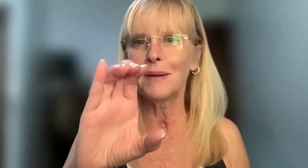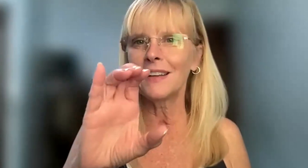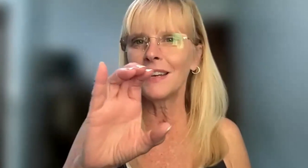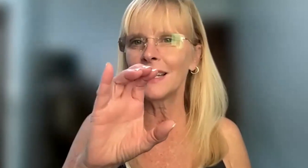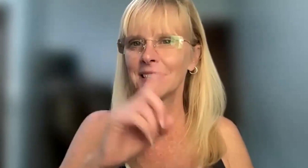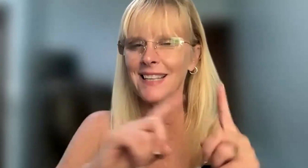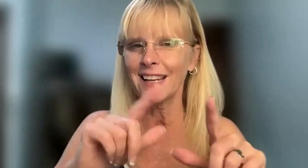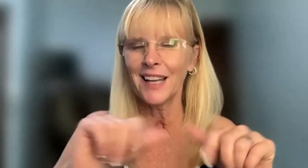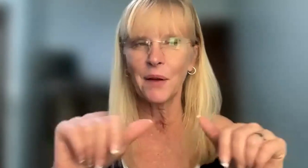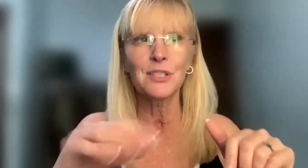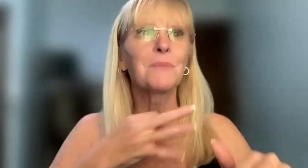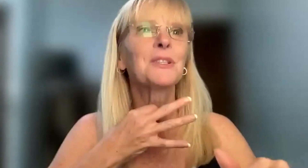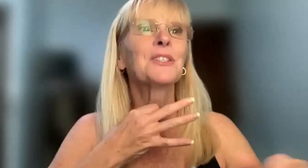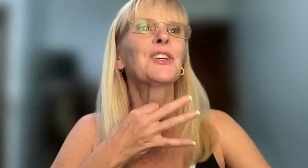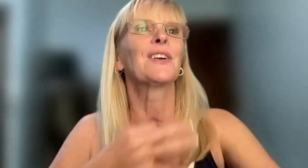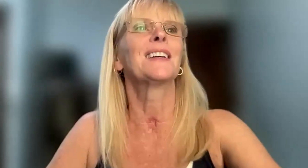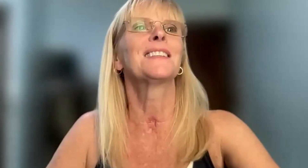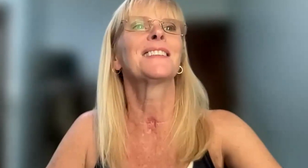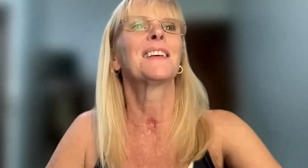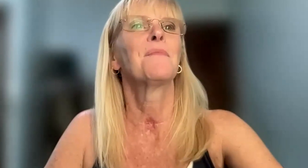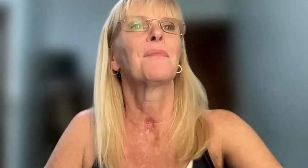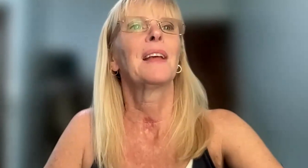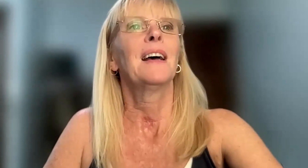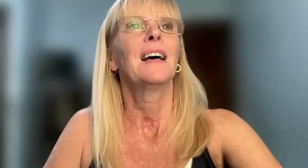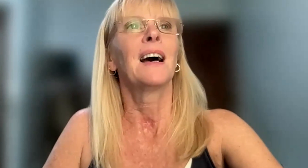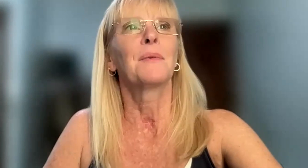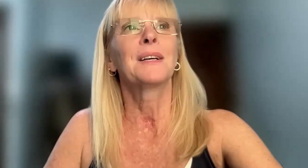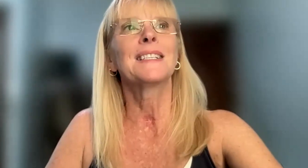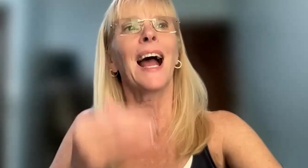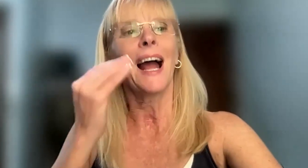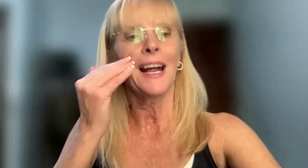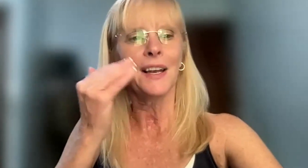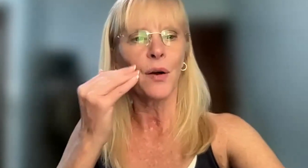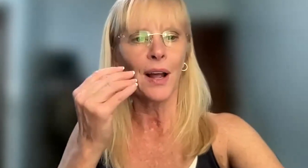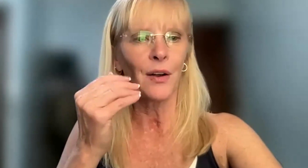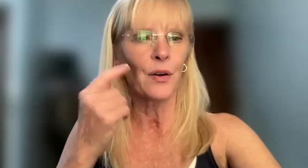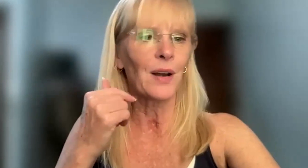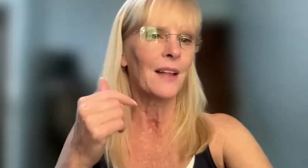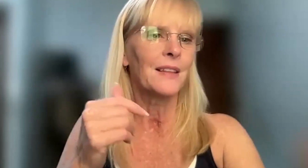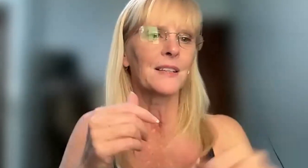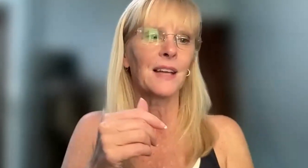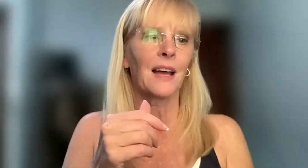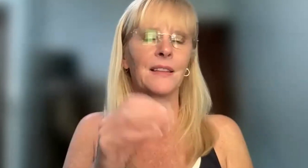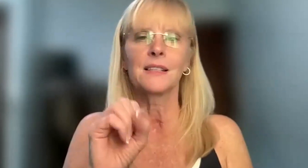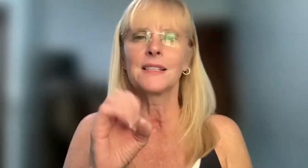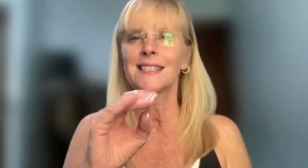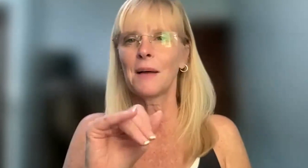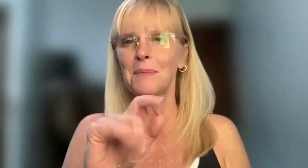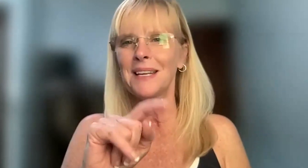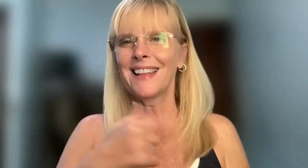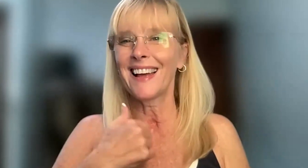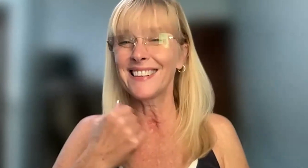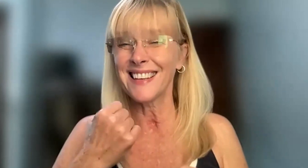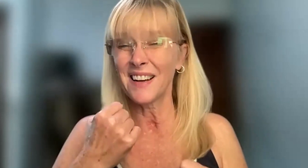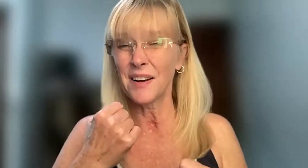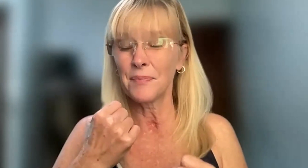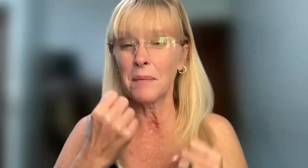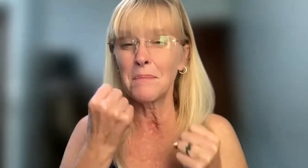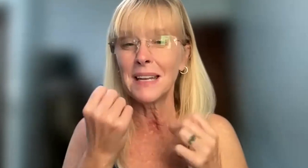alphabet in sign language? I'm just curious. Because I know I heard at the summit that many